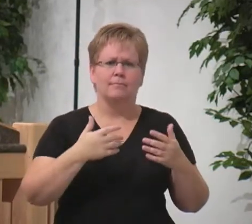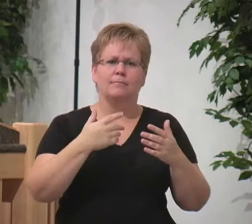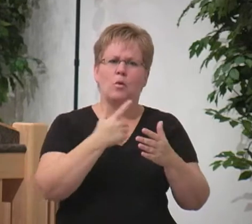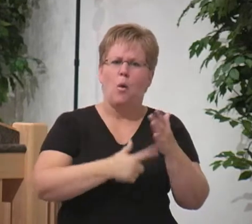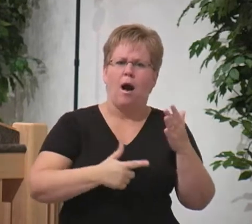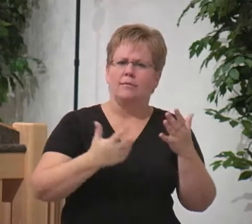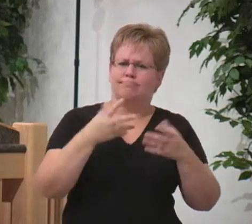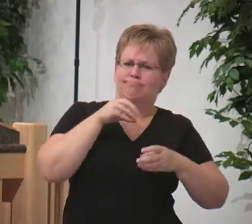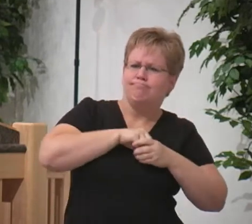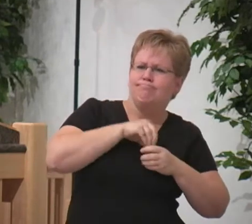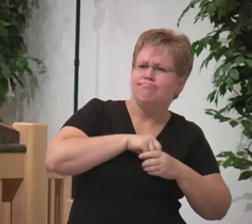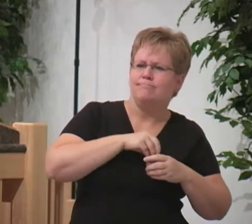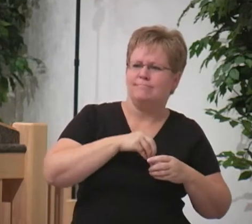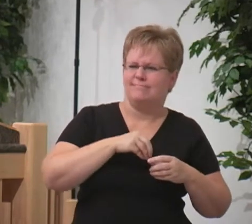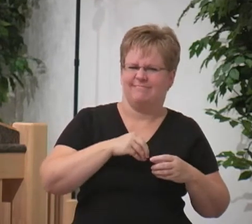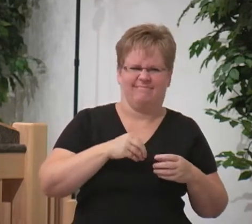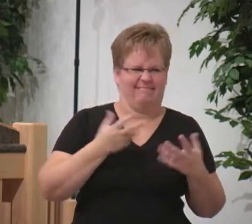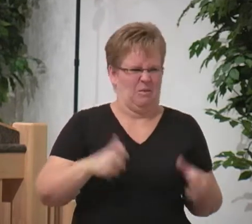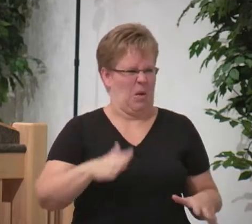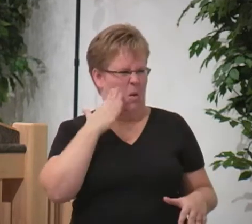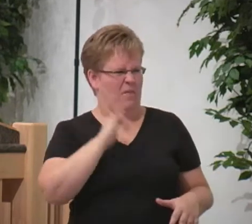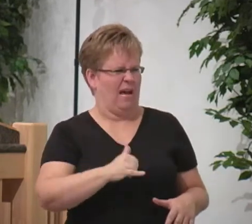tick. He probably doesn't even want to know my name.